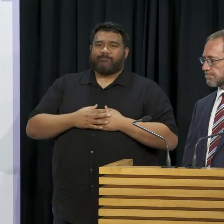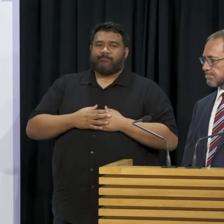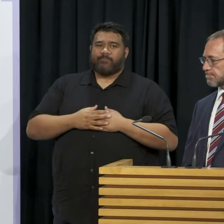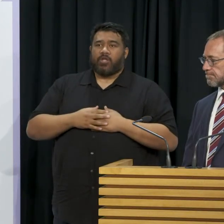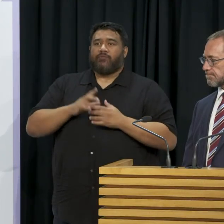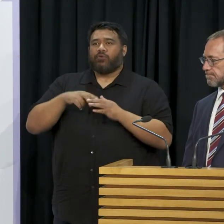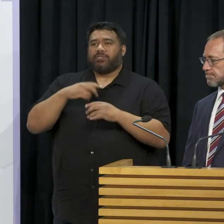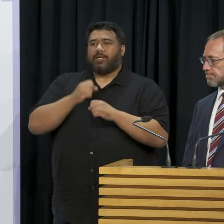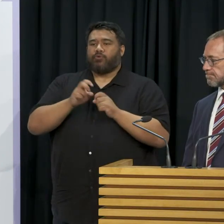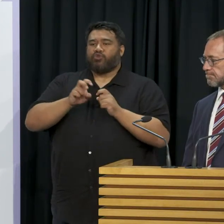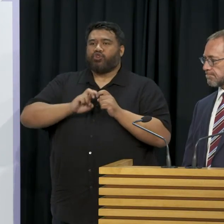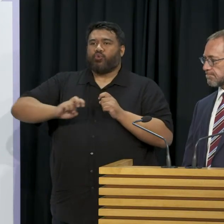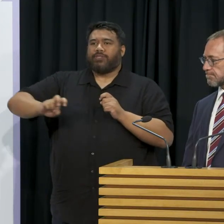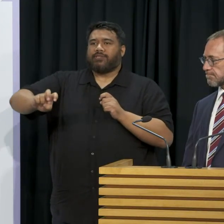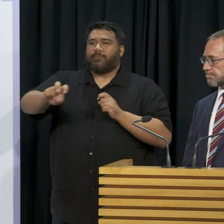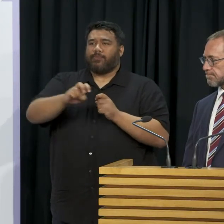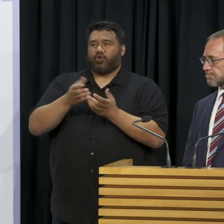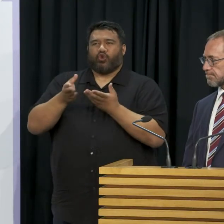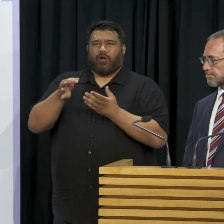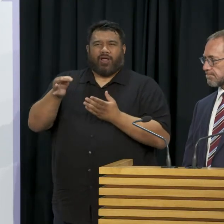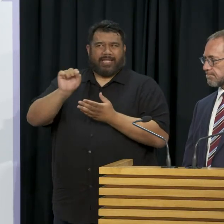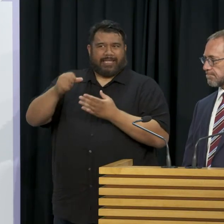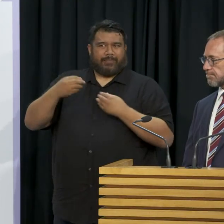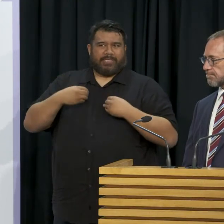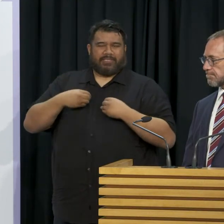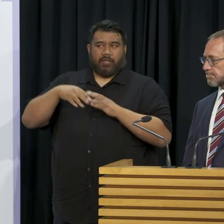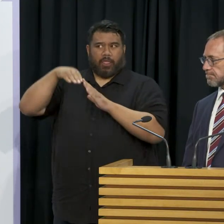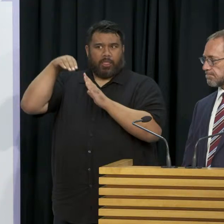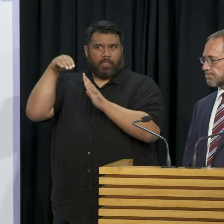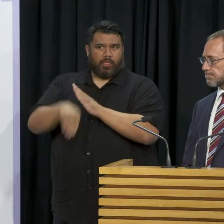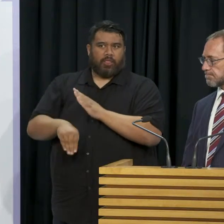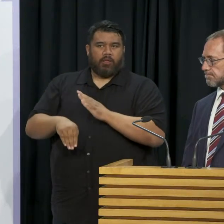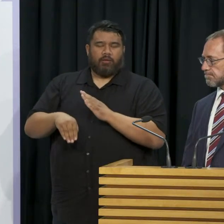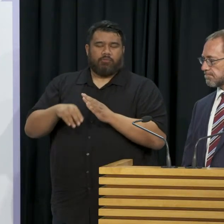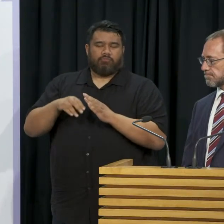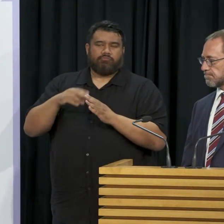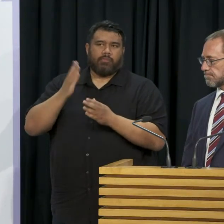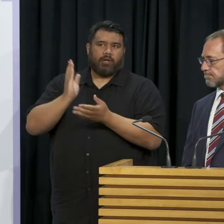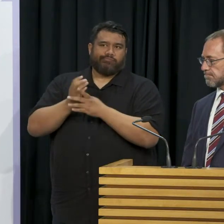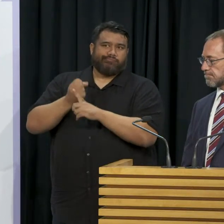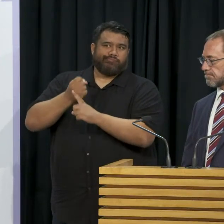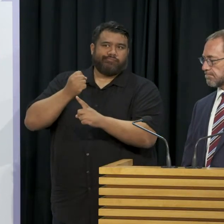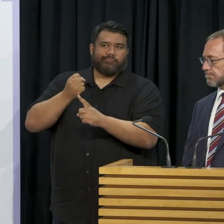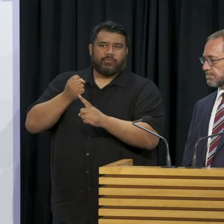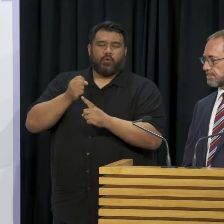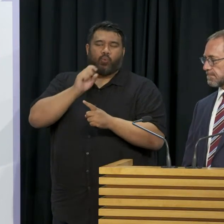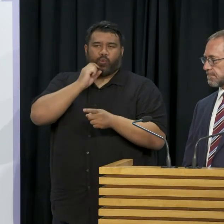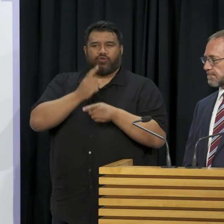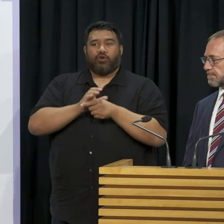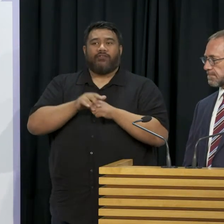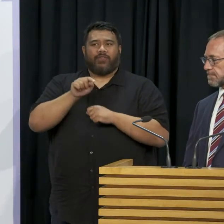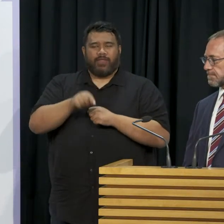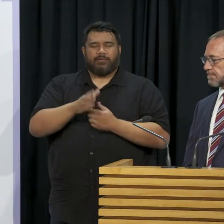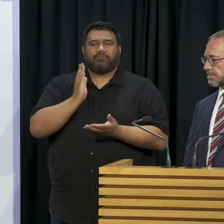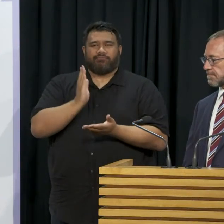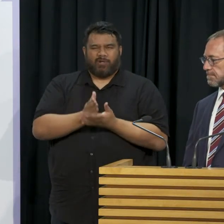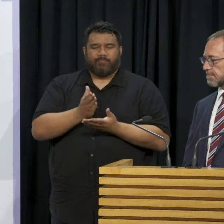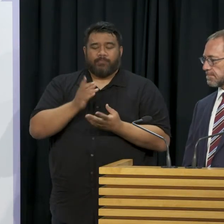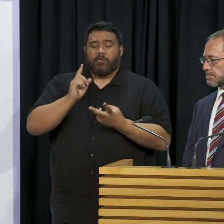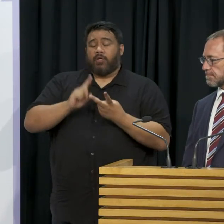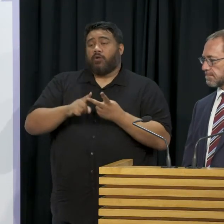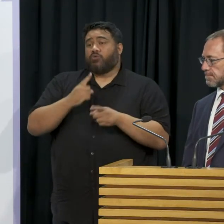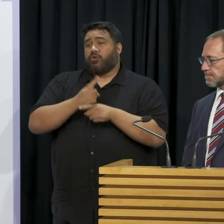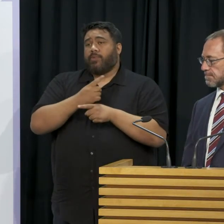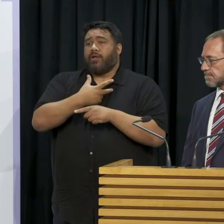of tourism, full stop, for the Cook Islands has been significant. So I no doubt that we'll be talking about that together, talking about